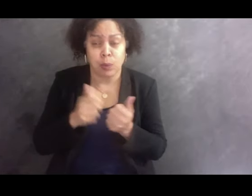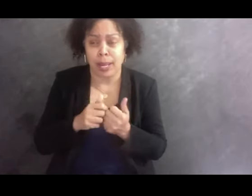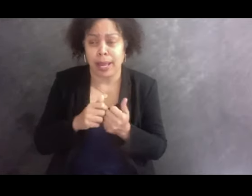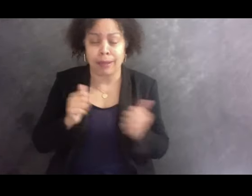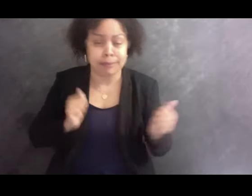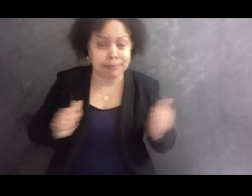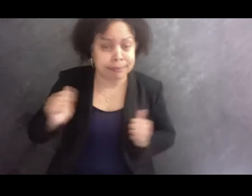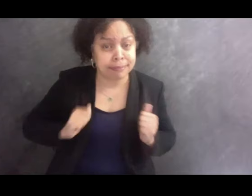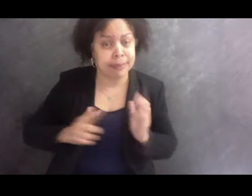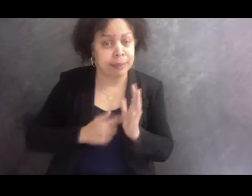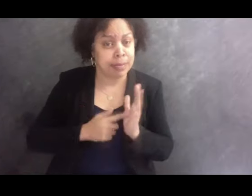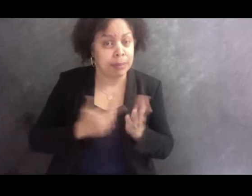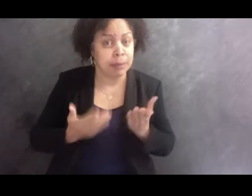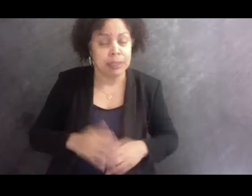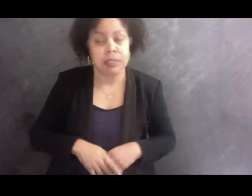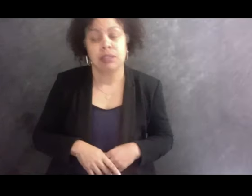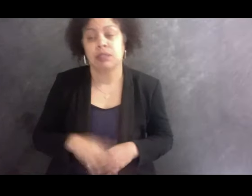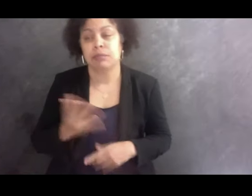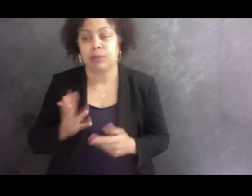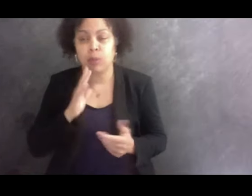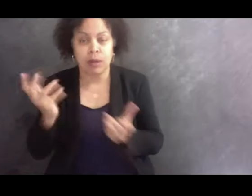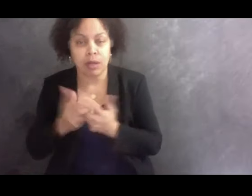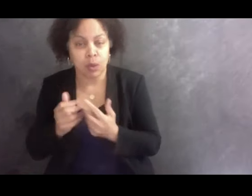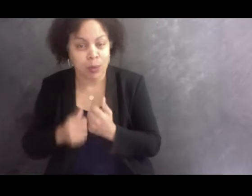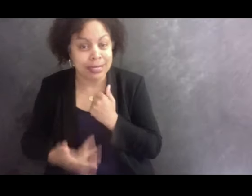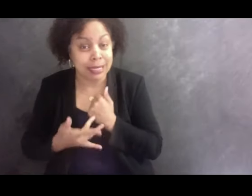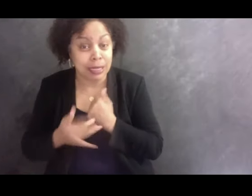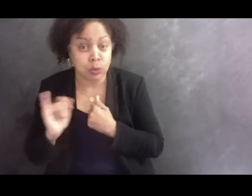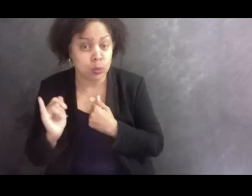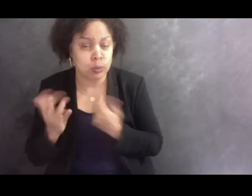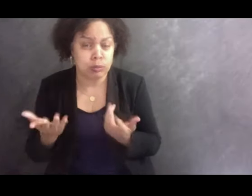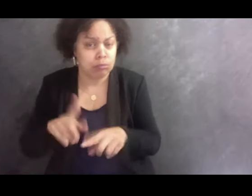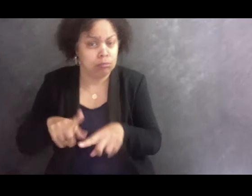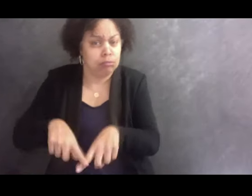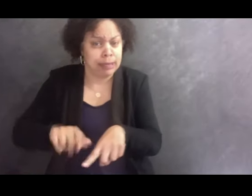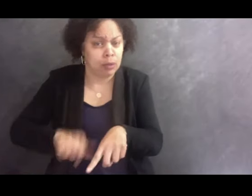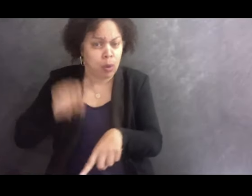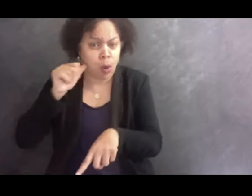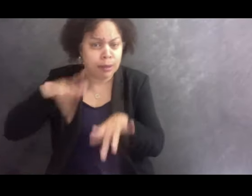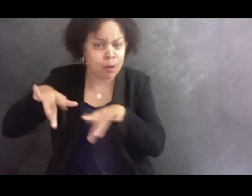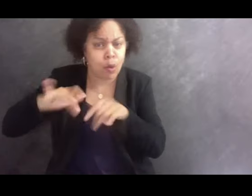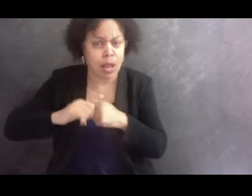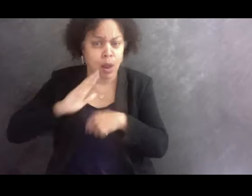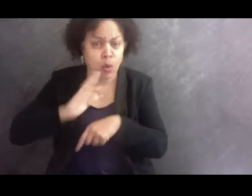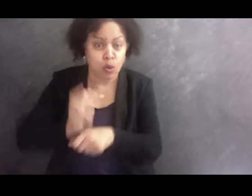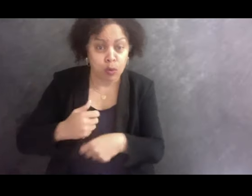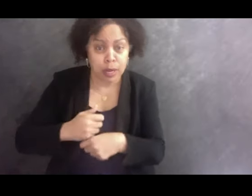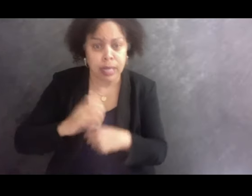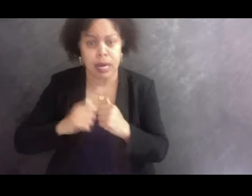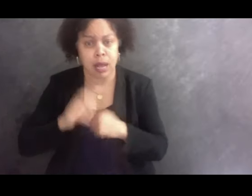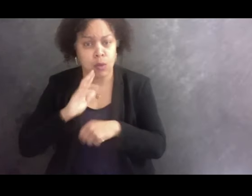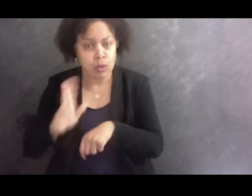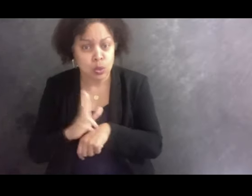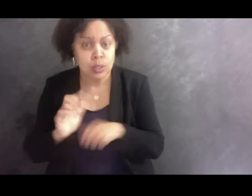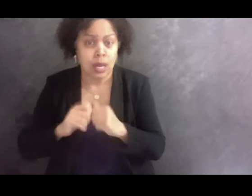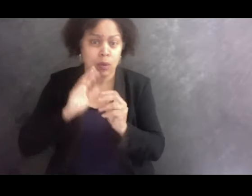arts. It could certainly fit within the parameters of technology too, depending on how that audio is being produced and how it's being, you know, disseminated